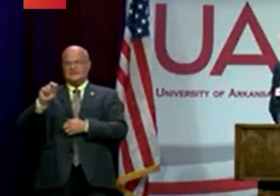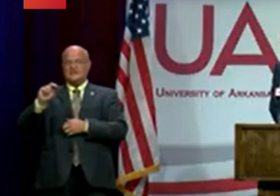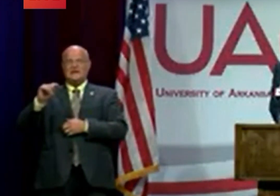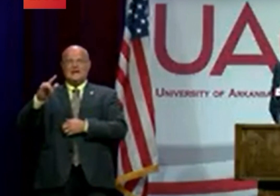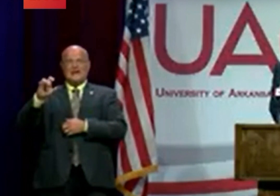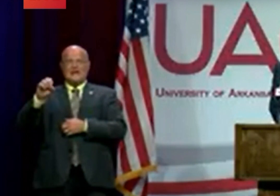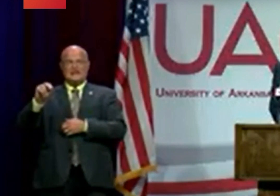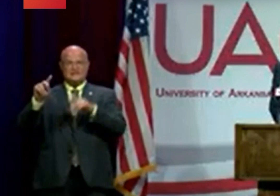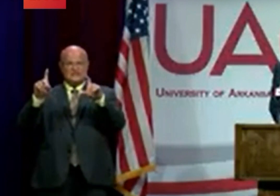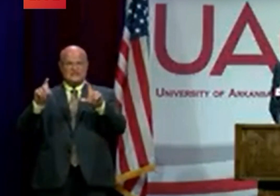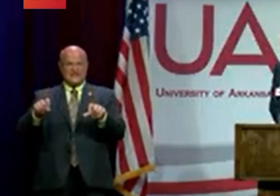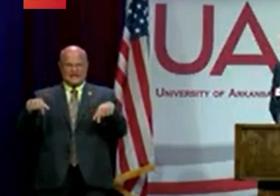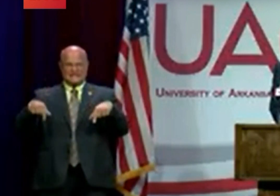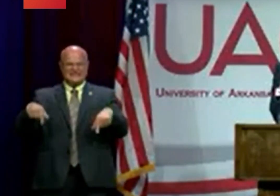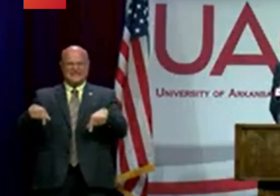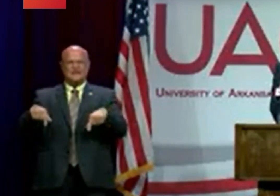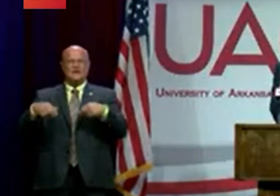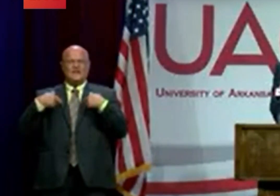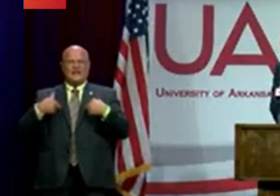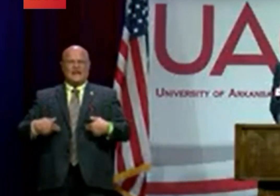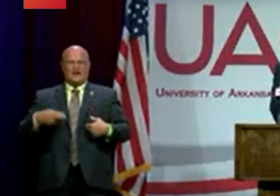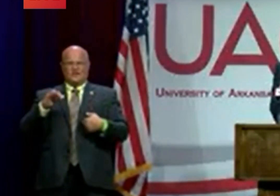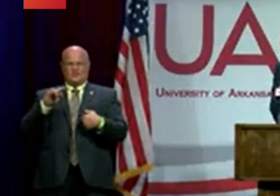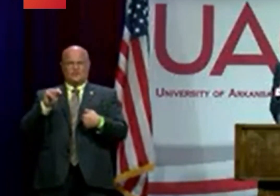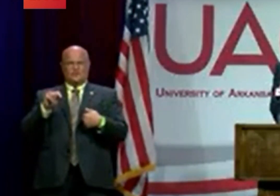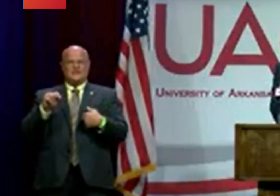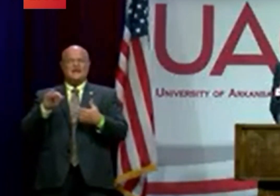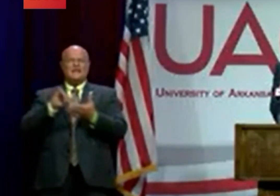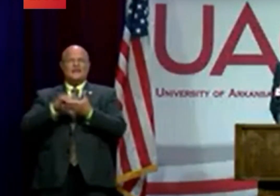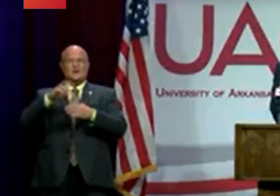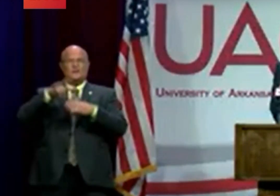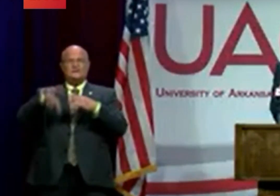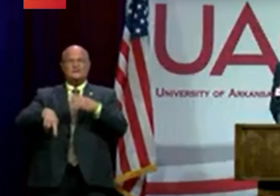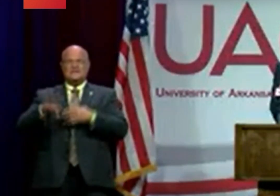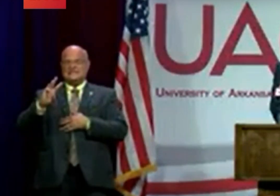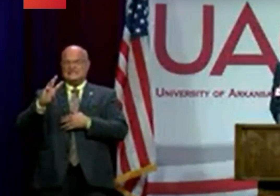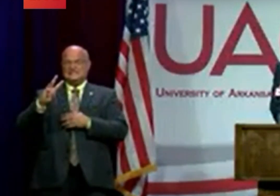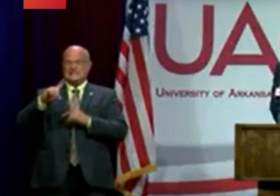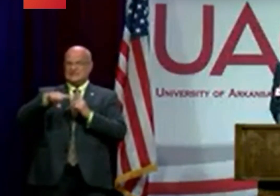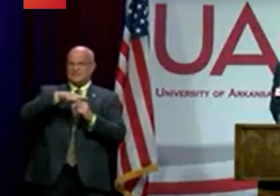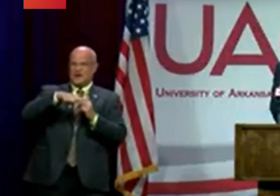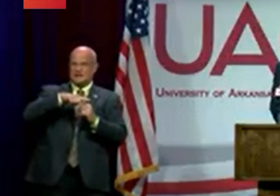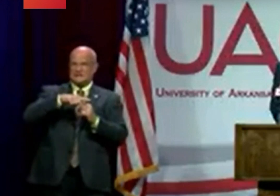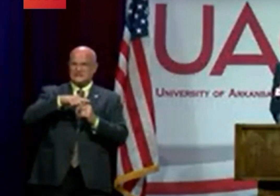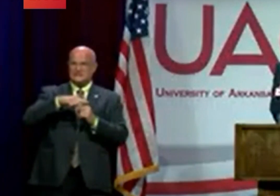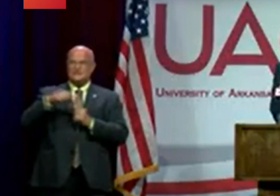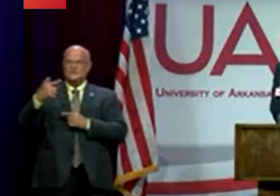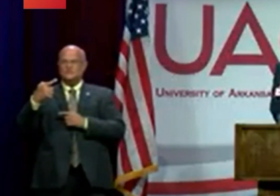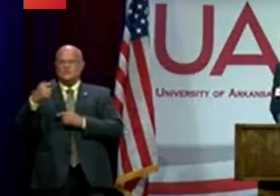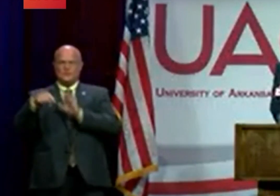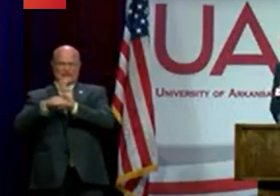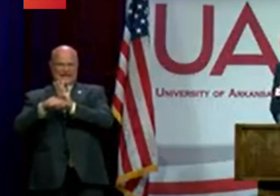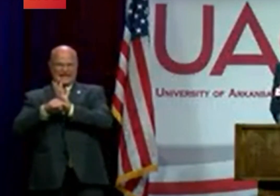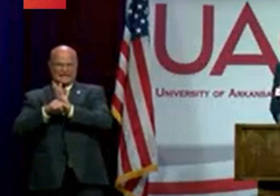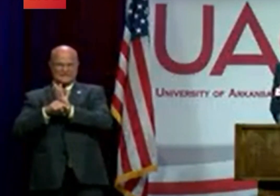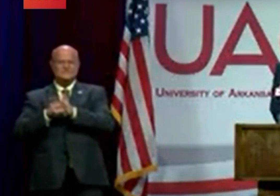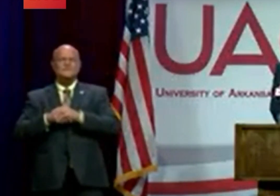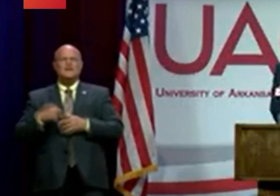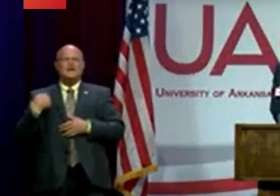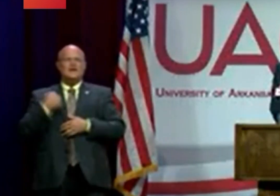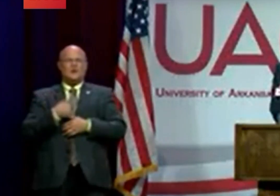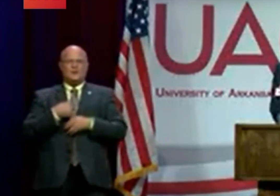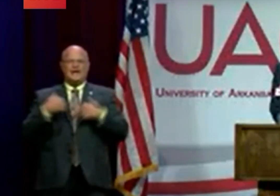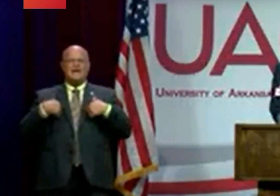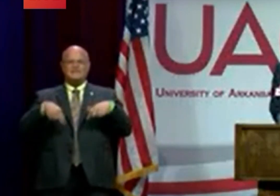local health unit here in Independence County that resulted in 6 positives and 21 negatives. And as we go through